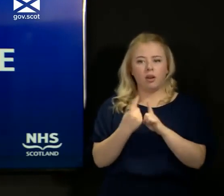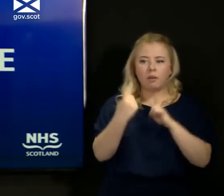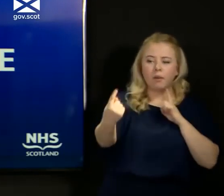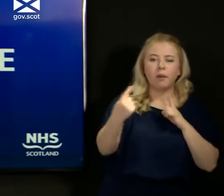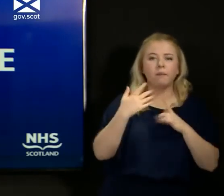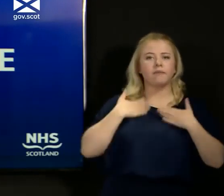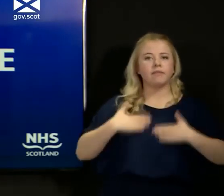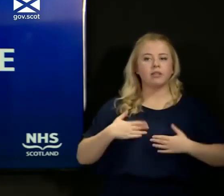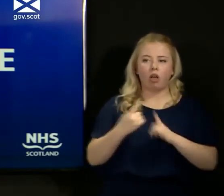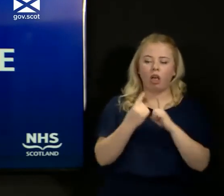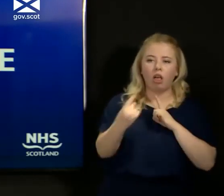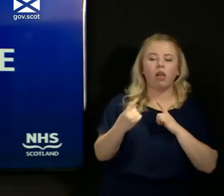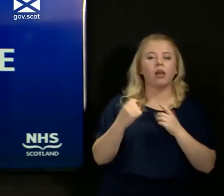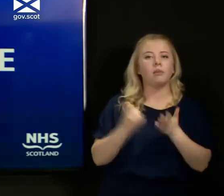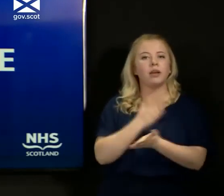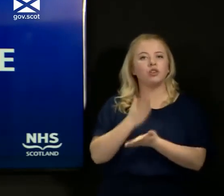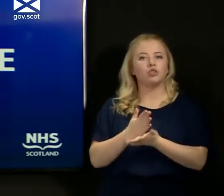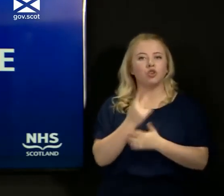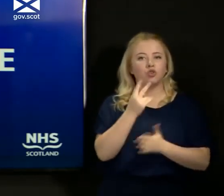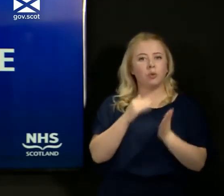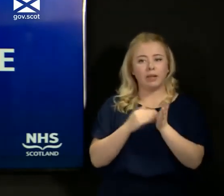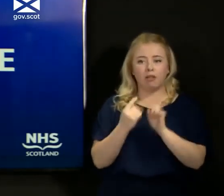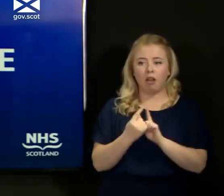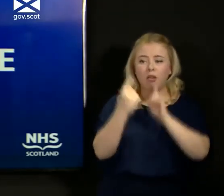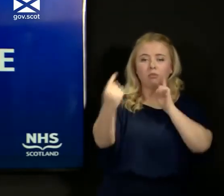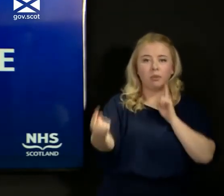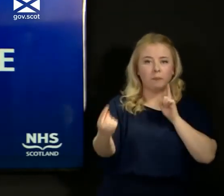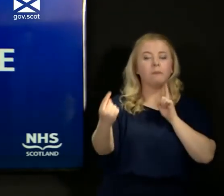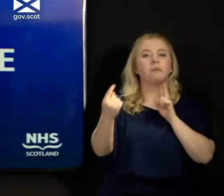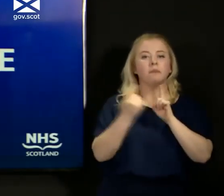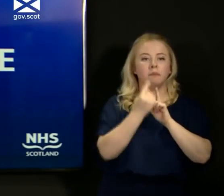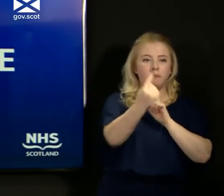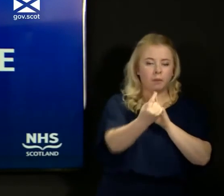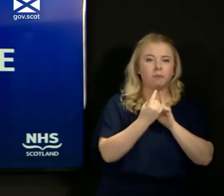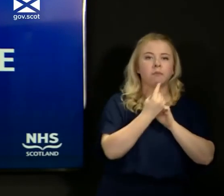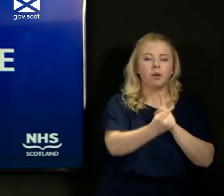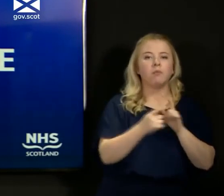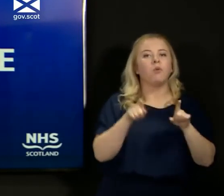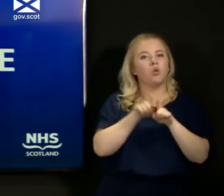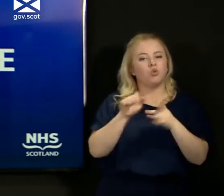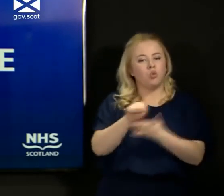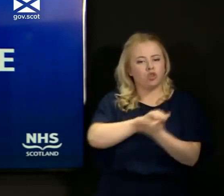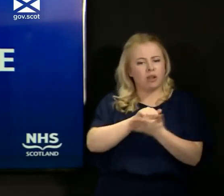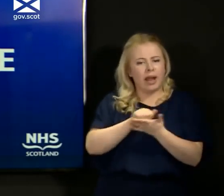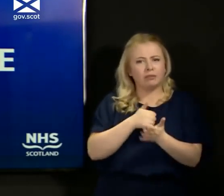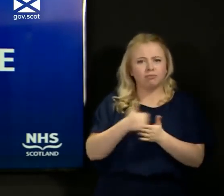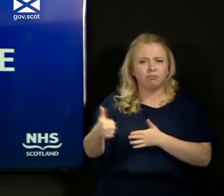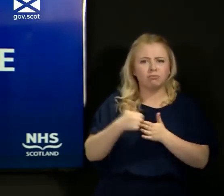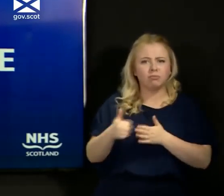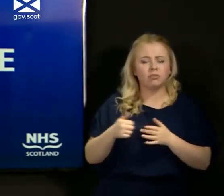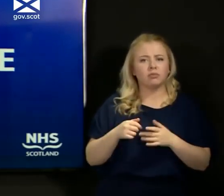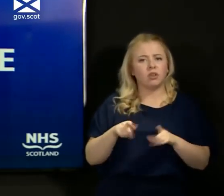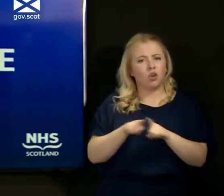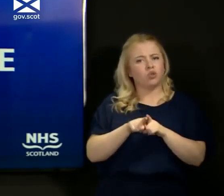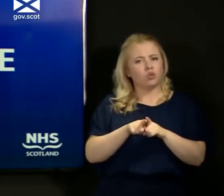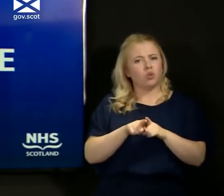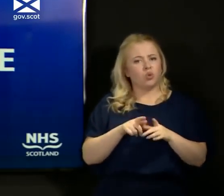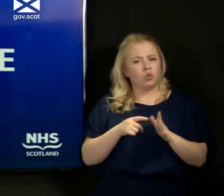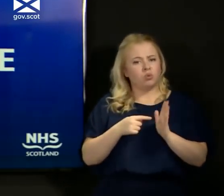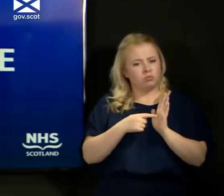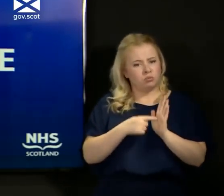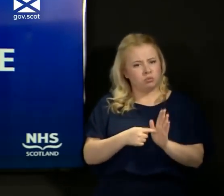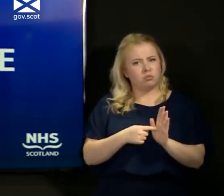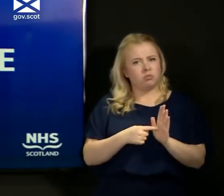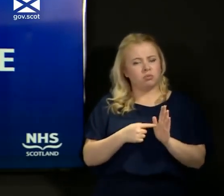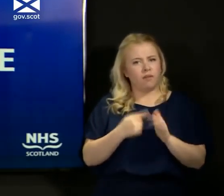from each other, that we're making sure we're leaving at least 2 metres between ourselves, that we're washing our hands regularly, that we're observing